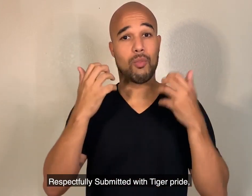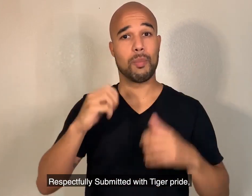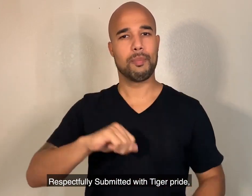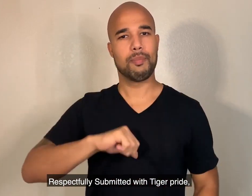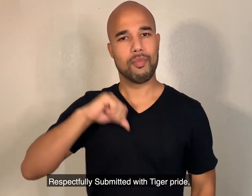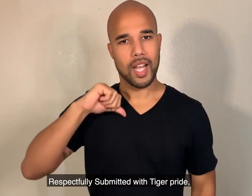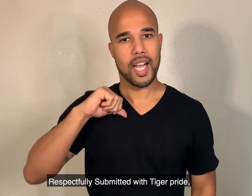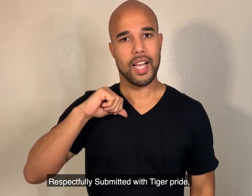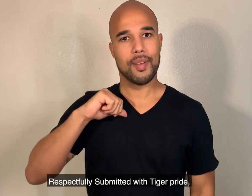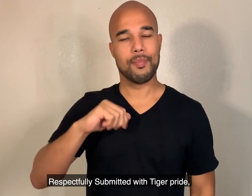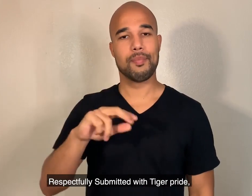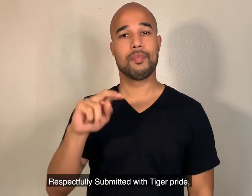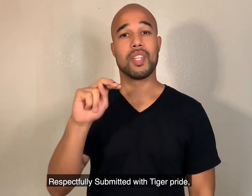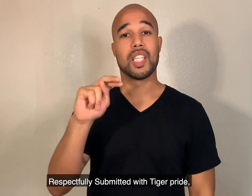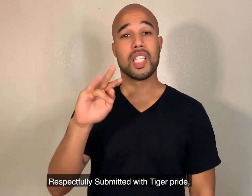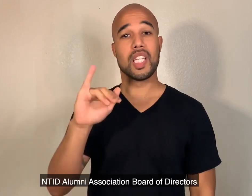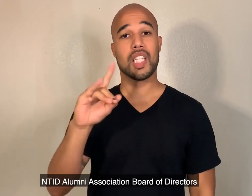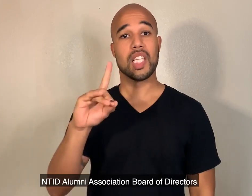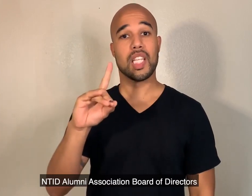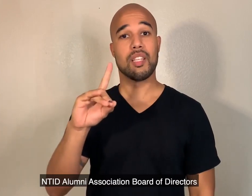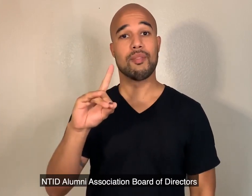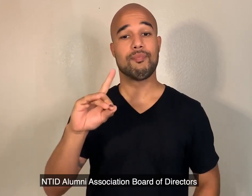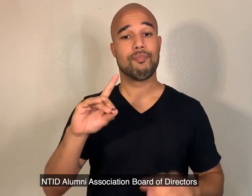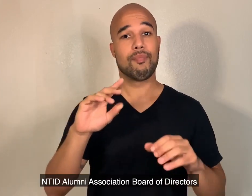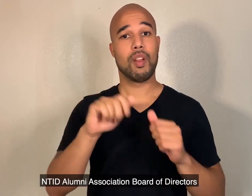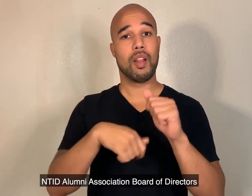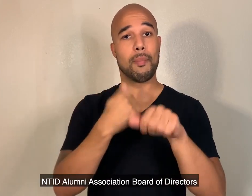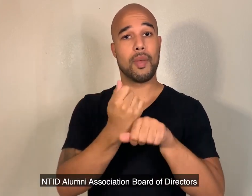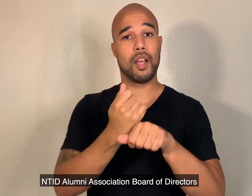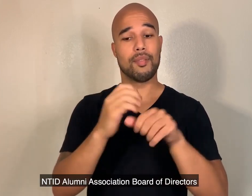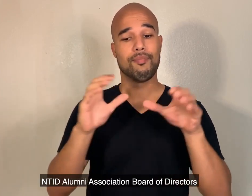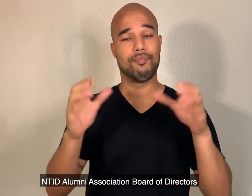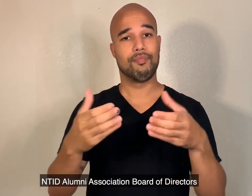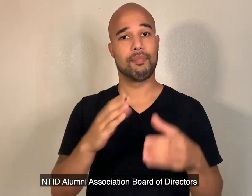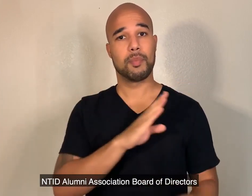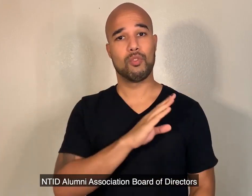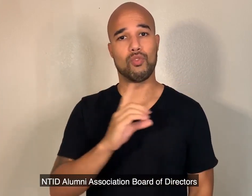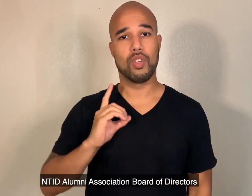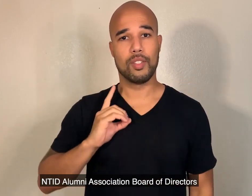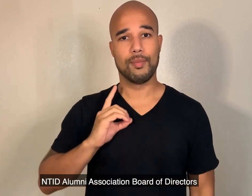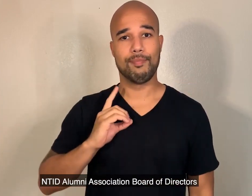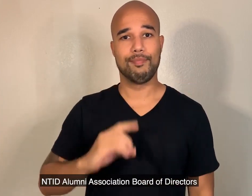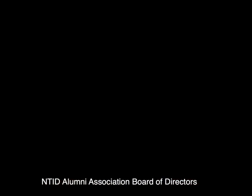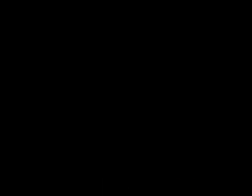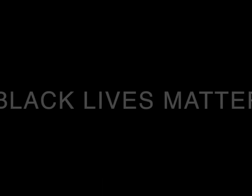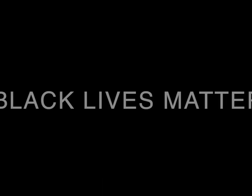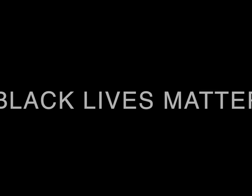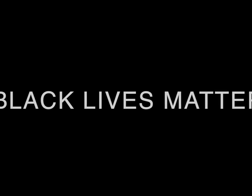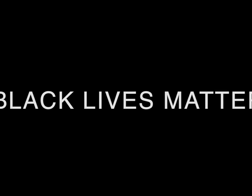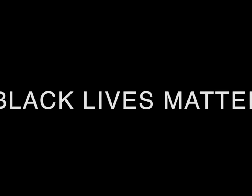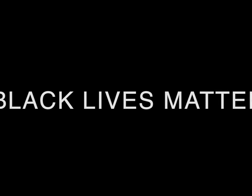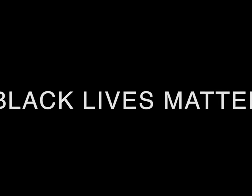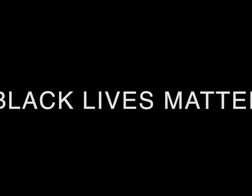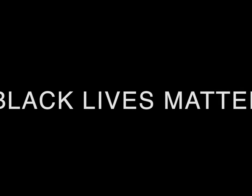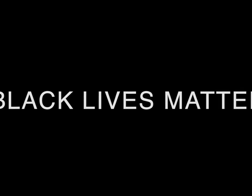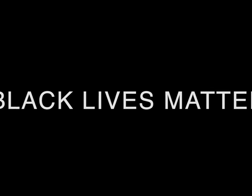Pride, NTID Alumni Association Board of Directors. Black Lives Matter.